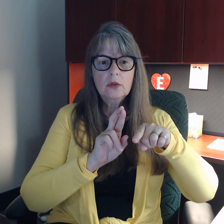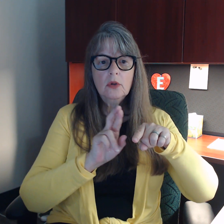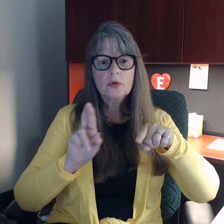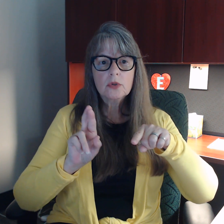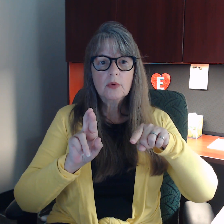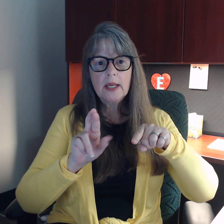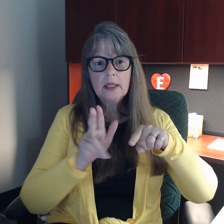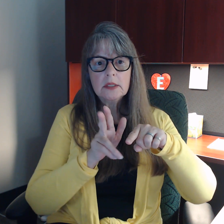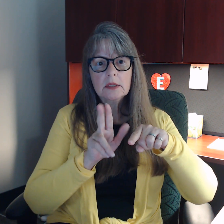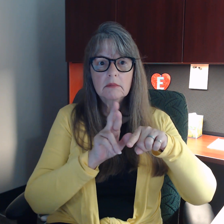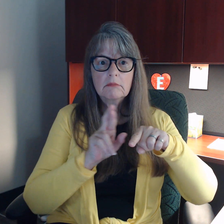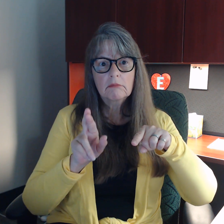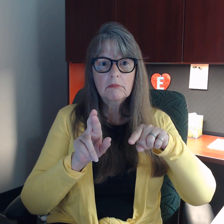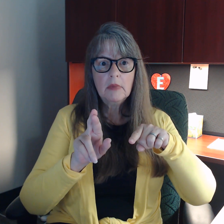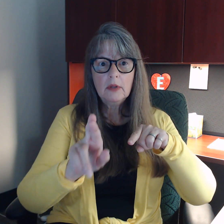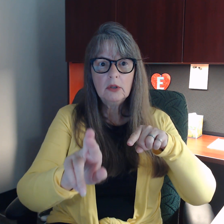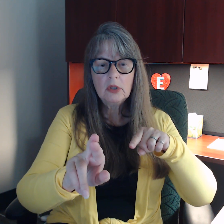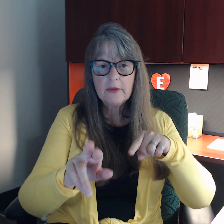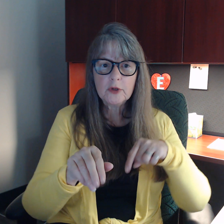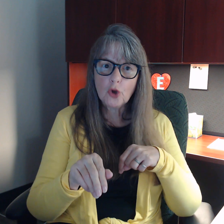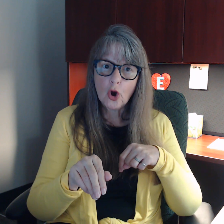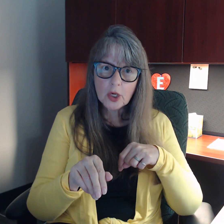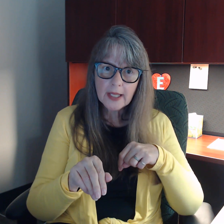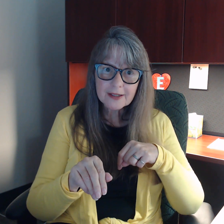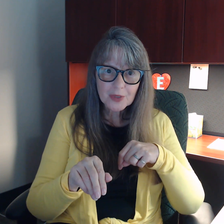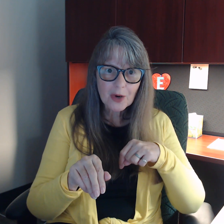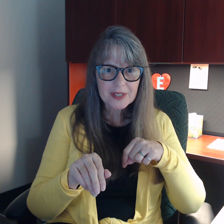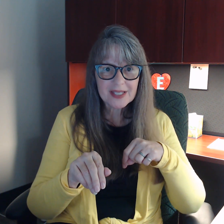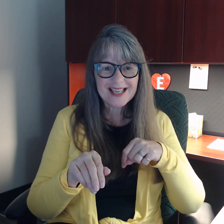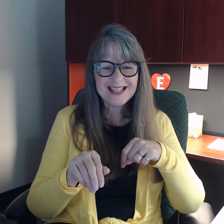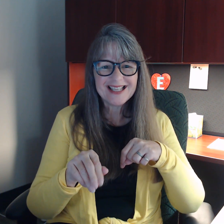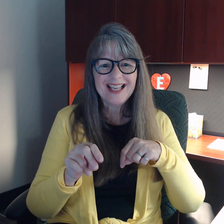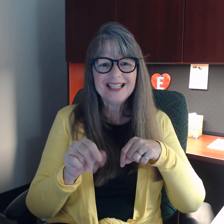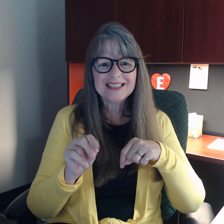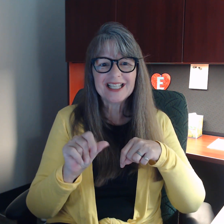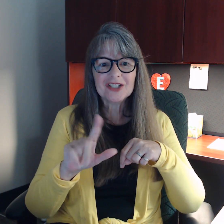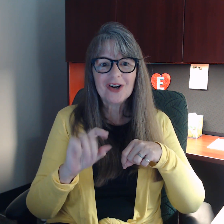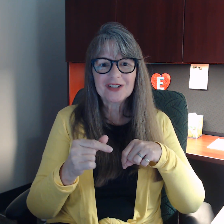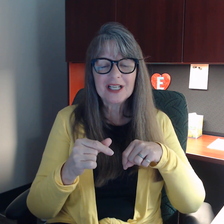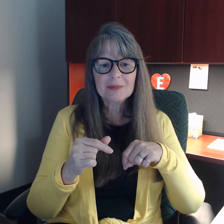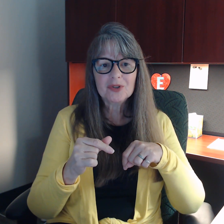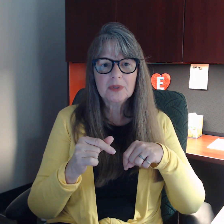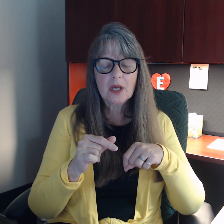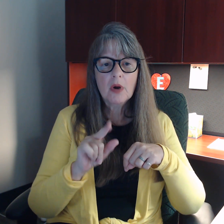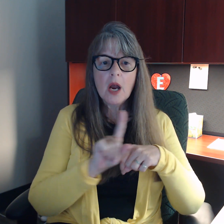go to the right, and then kind of a dog leg. That's what I always say. It's like a dog leg, but you would go,